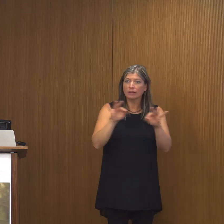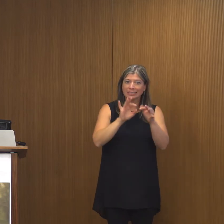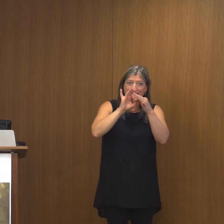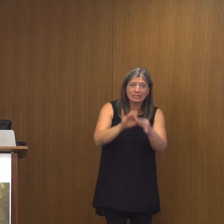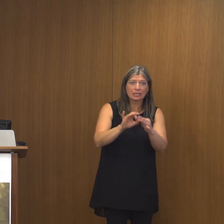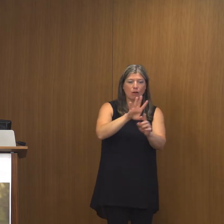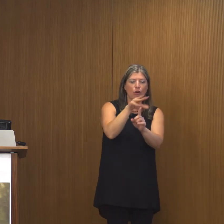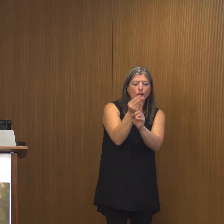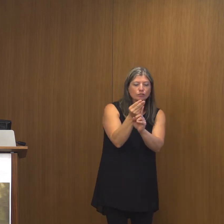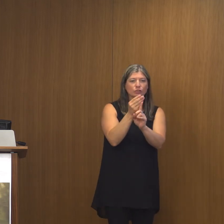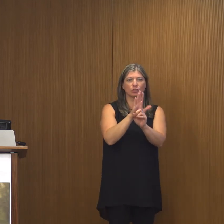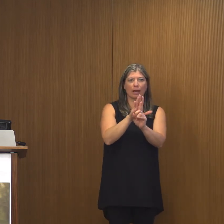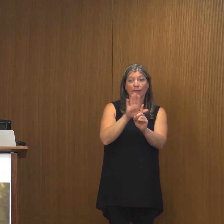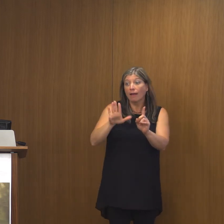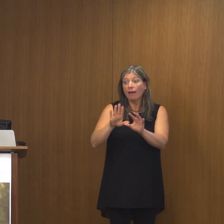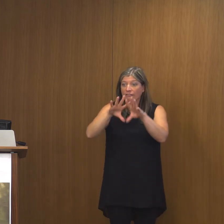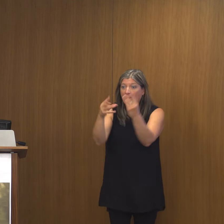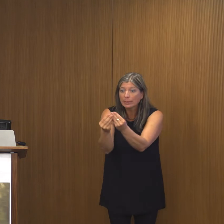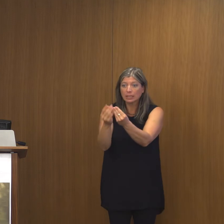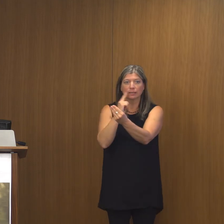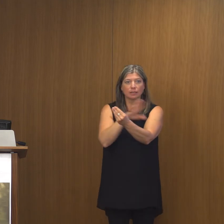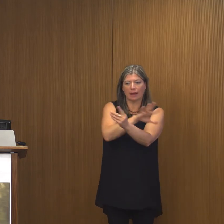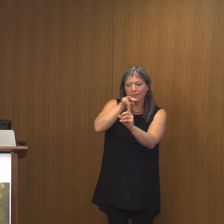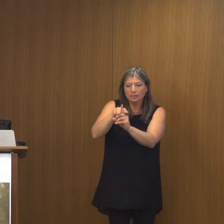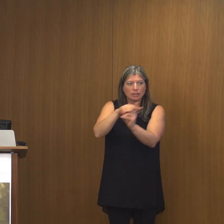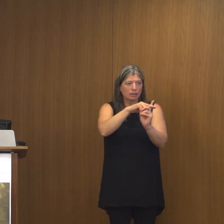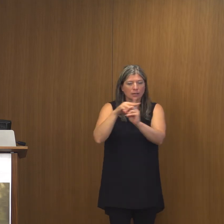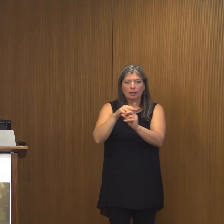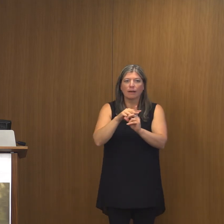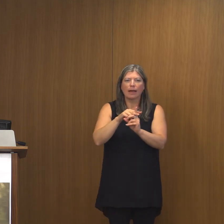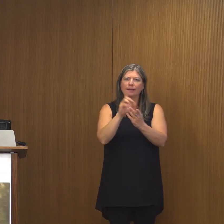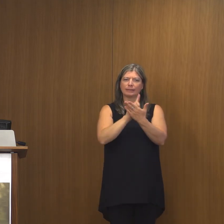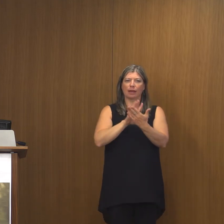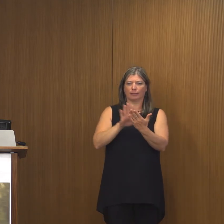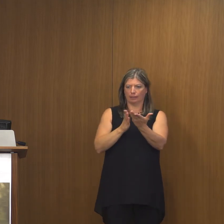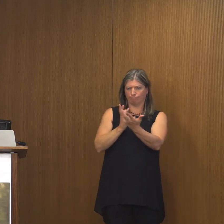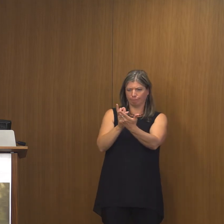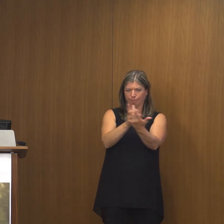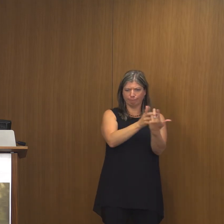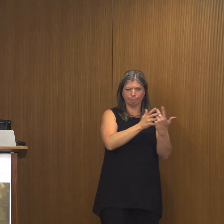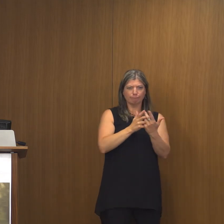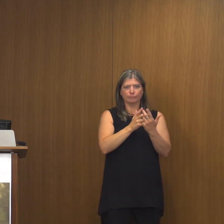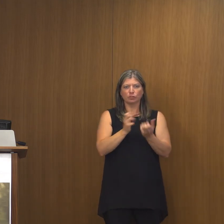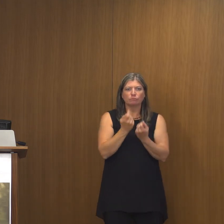context of the culture of that family, and design services and policies that go in this way.